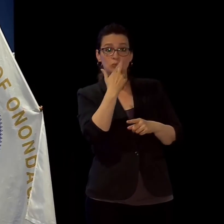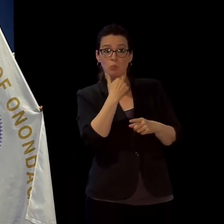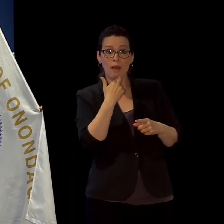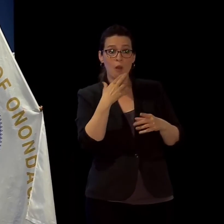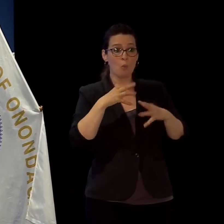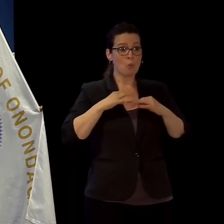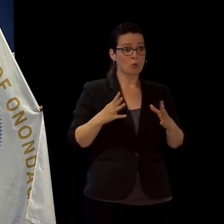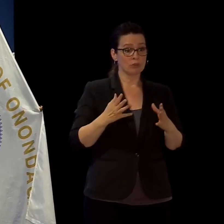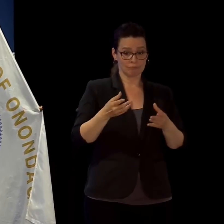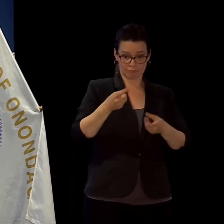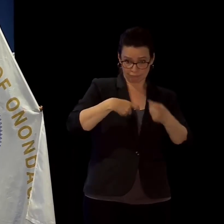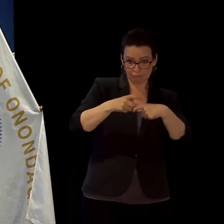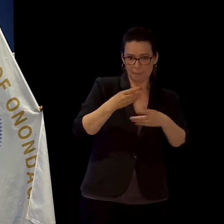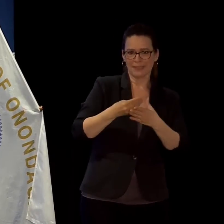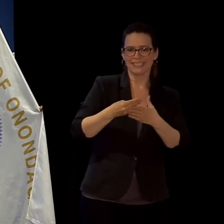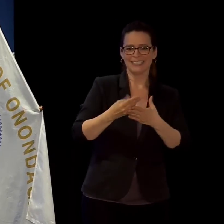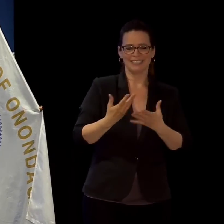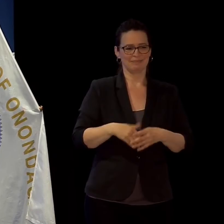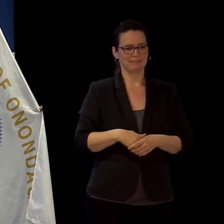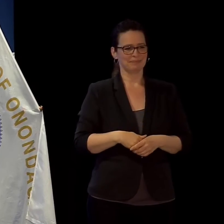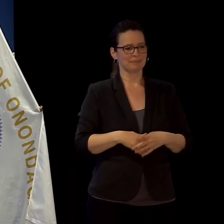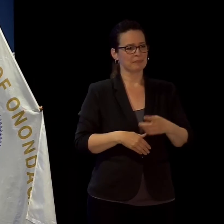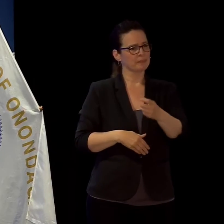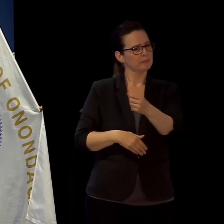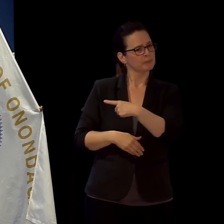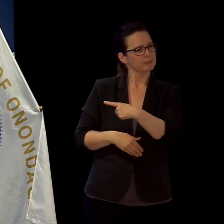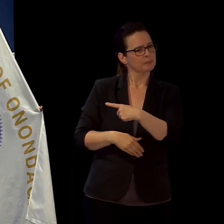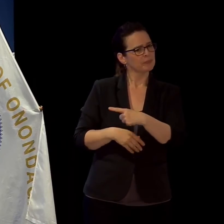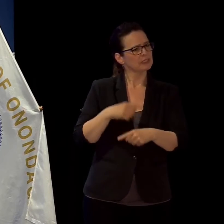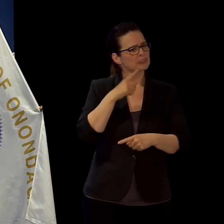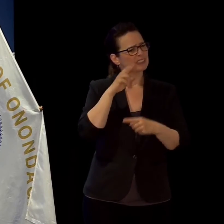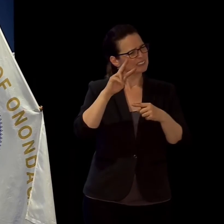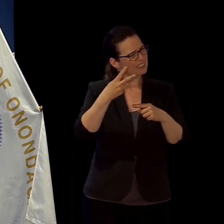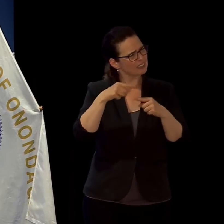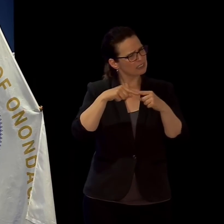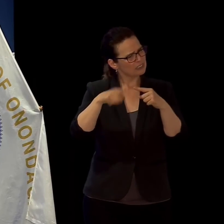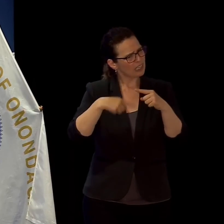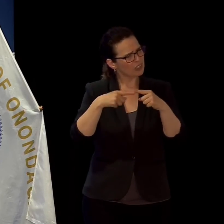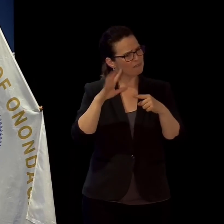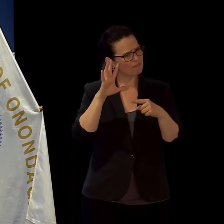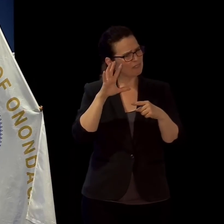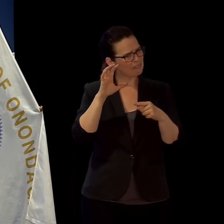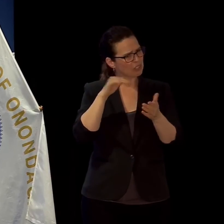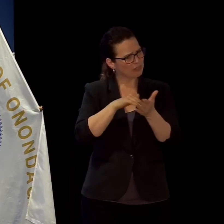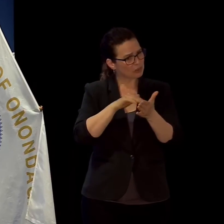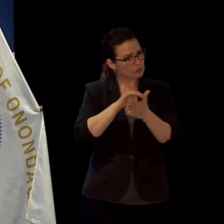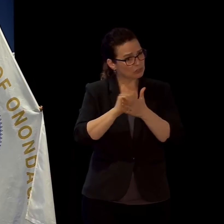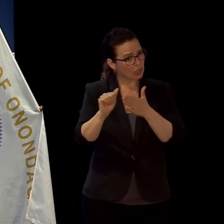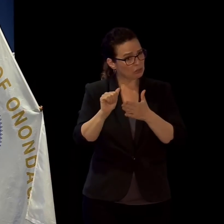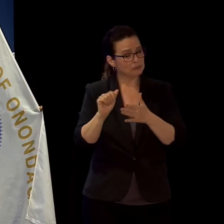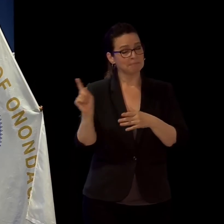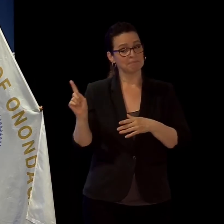you say you're thinking about a second round, or do you mean a second round of another 500,000? Yeah, we'll see, maybe